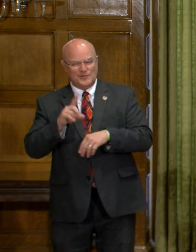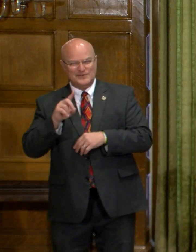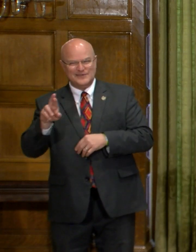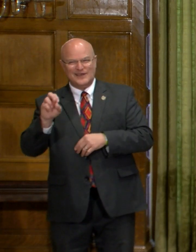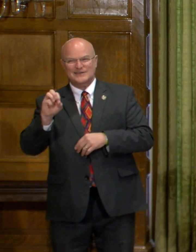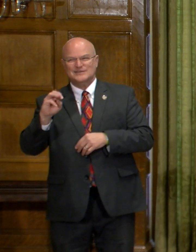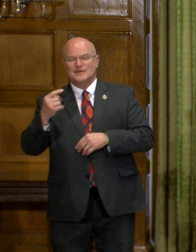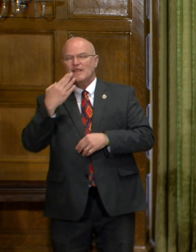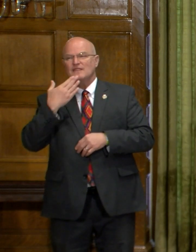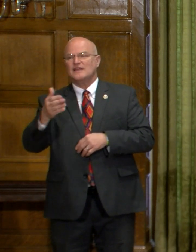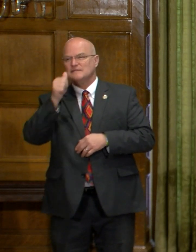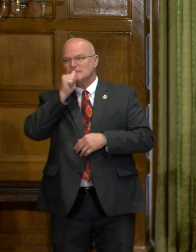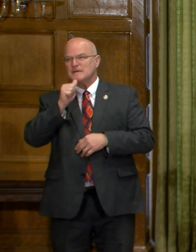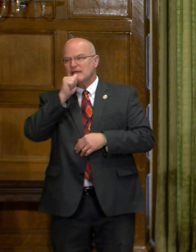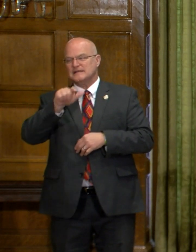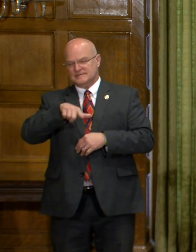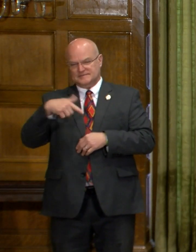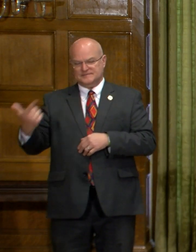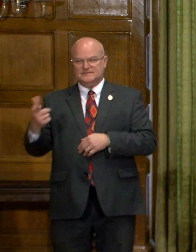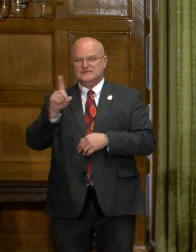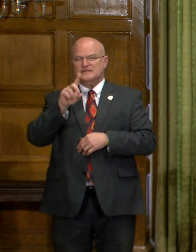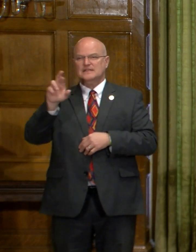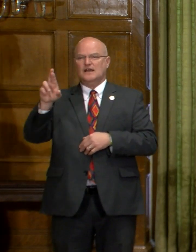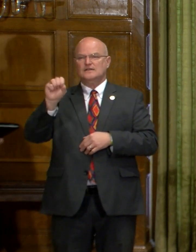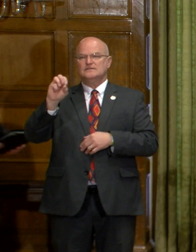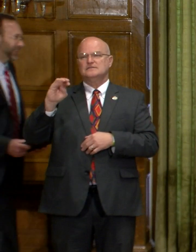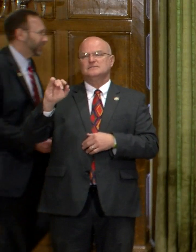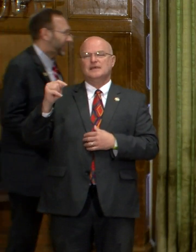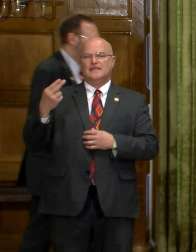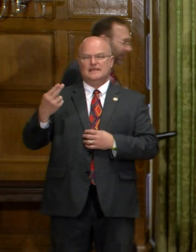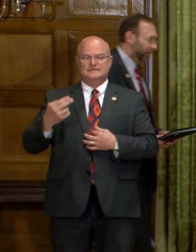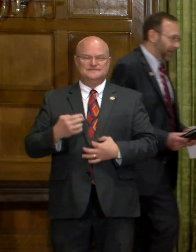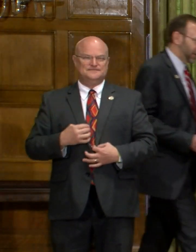Dr. Smith. Thank you for being patient, and I'll turn it over to you.